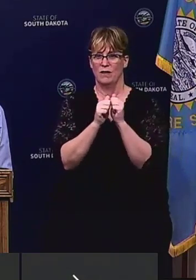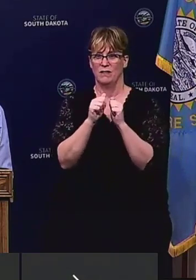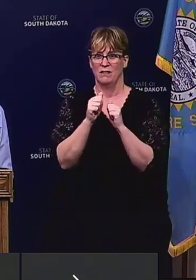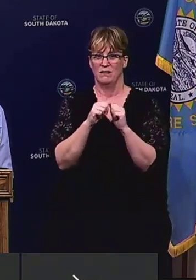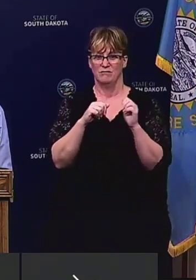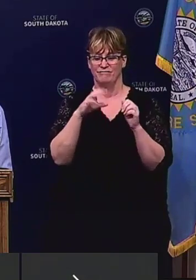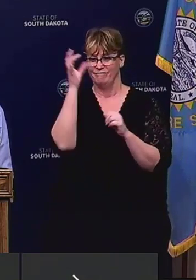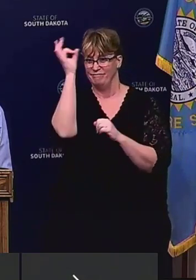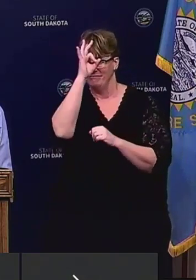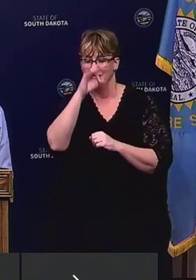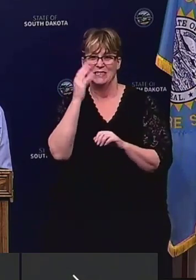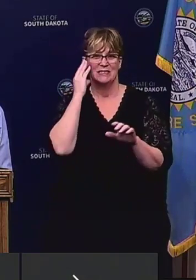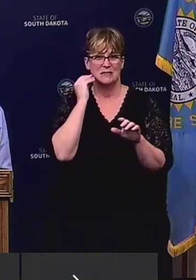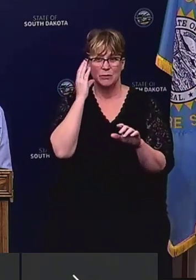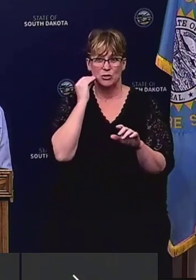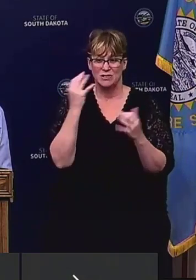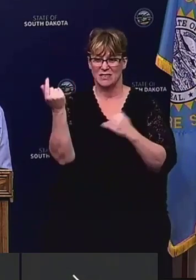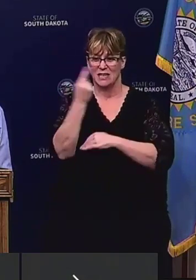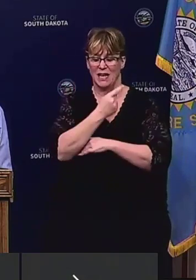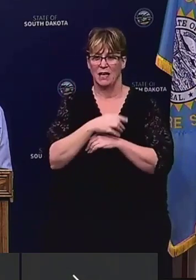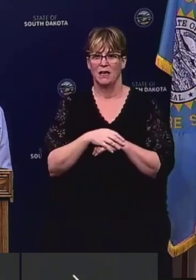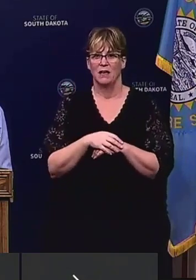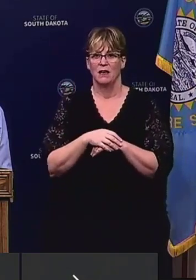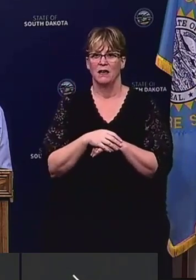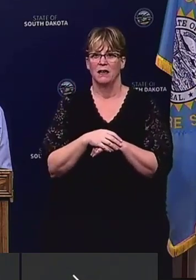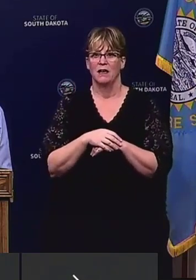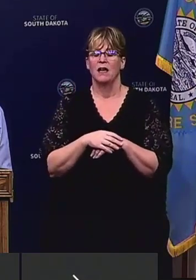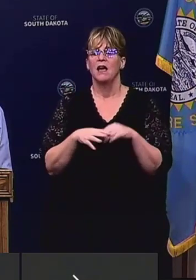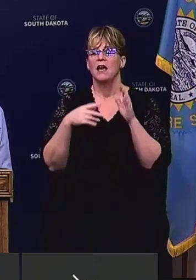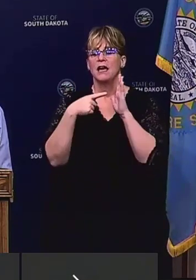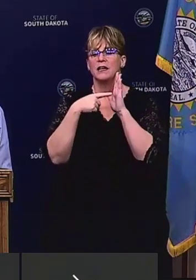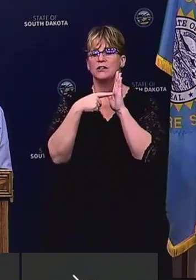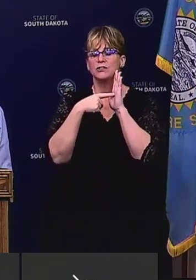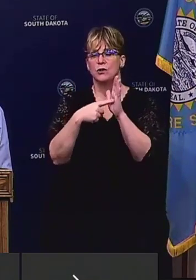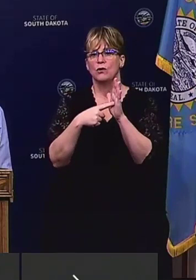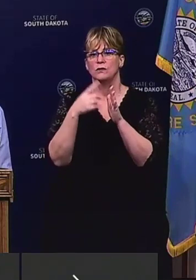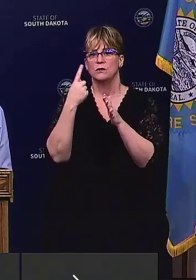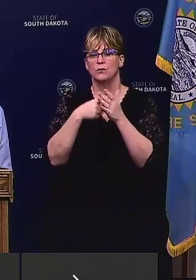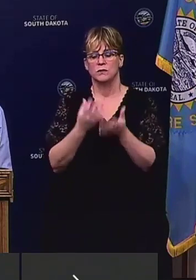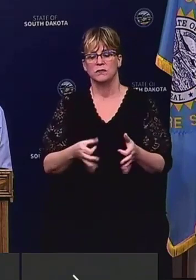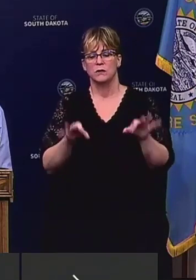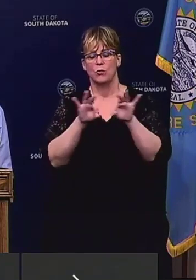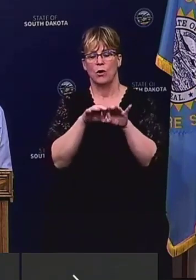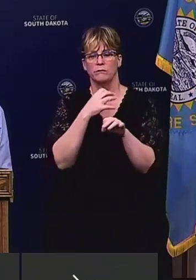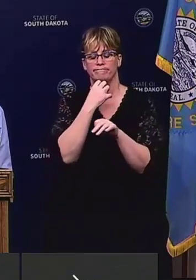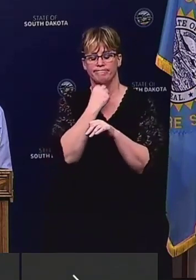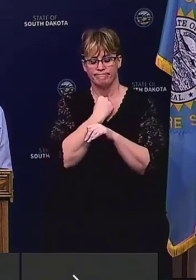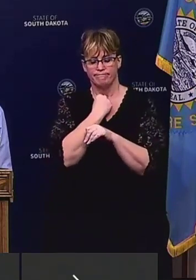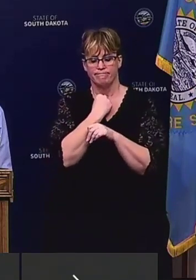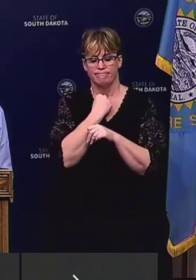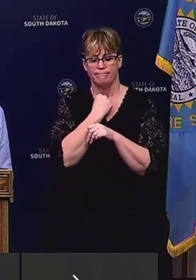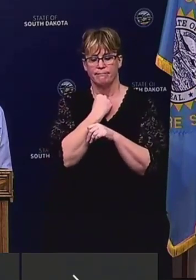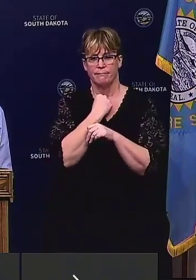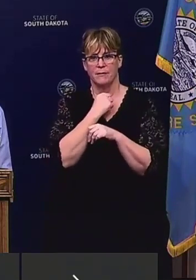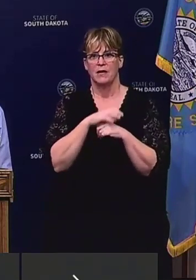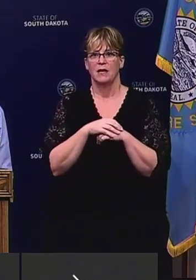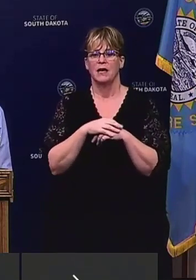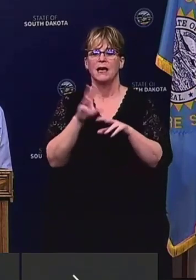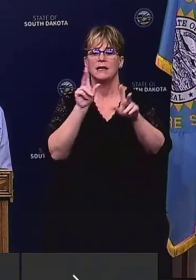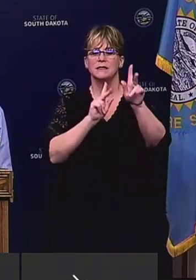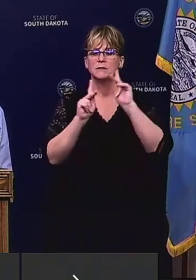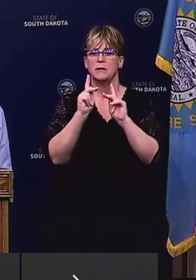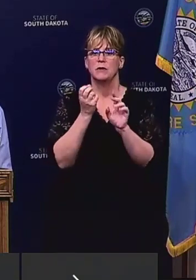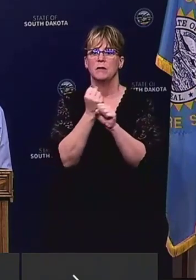today, it publicly reveals the principles that we hold so dear. It is our people that makes